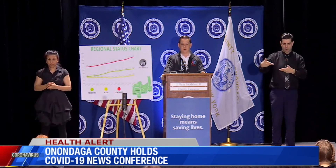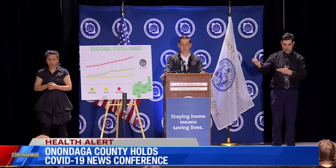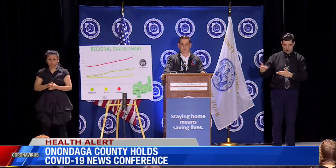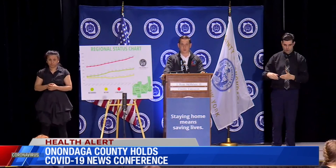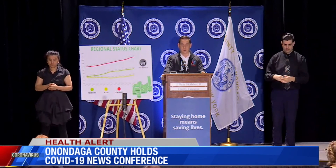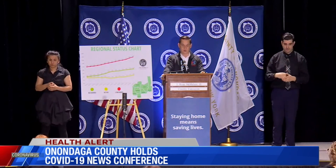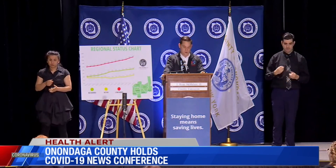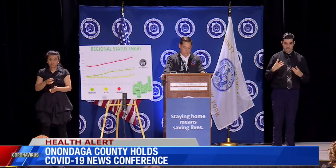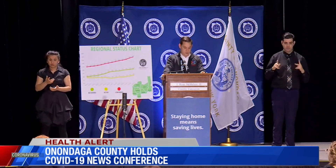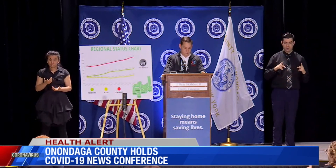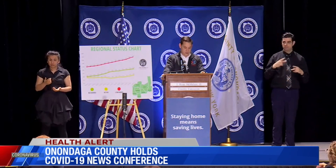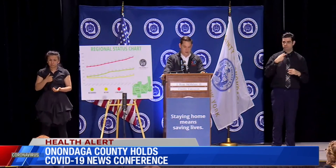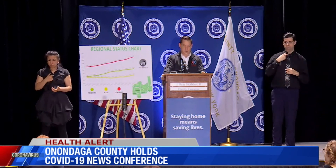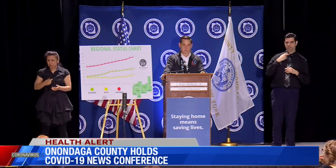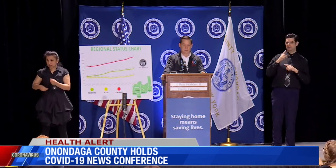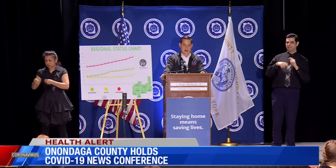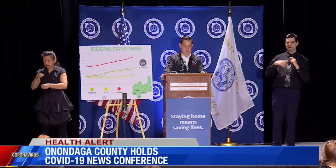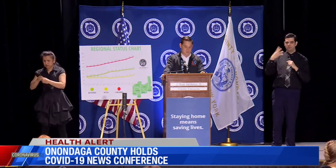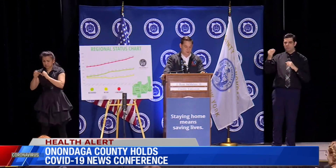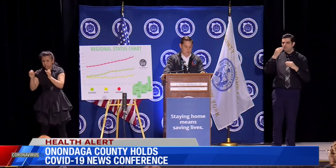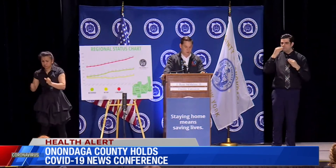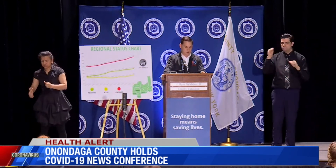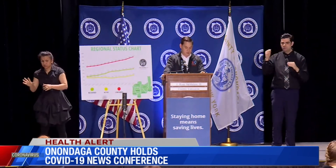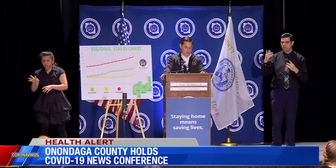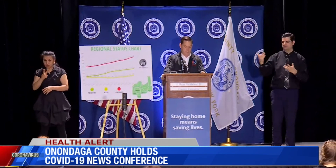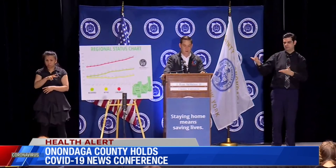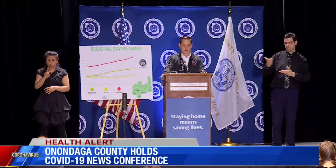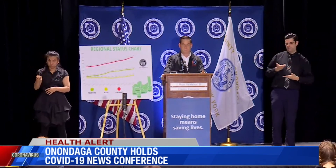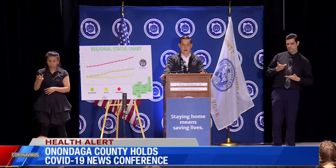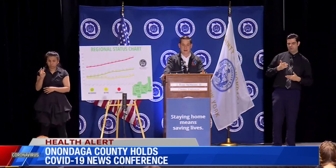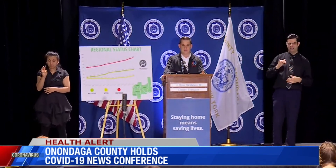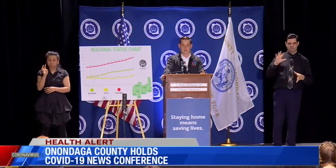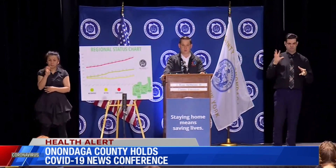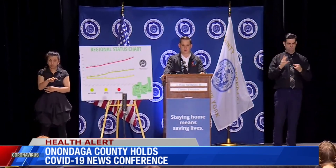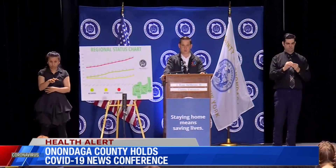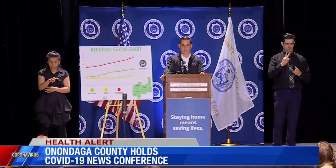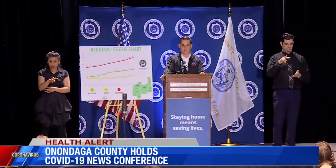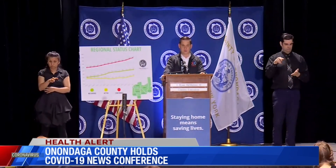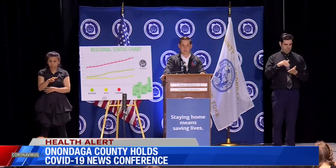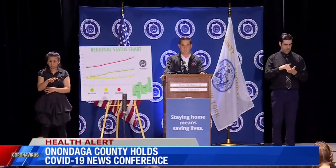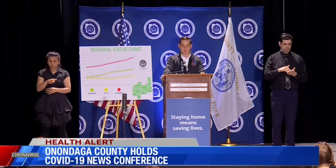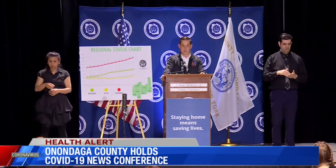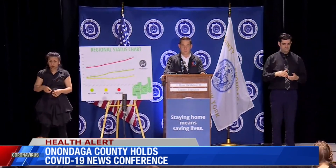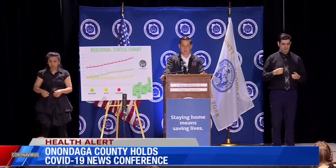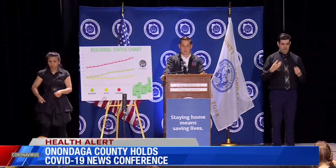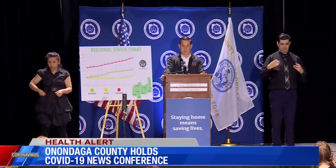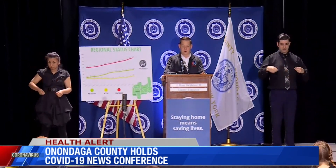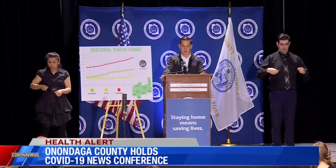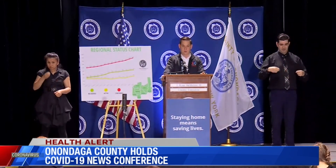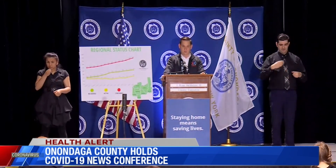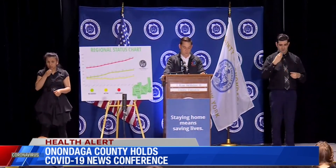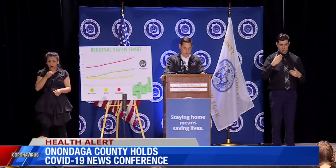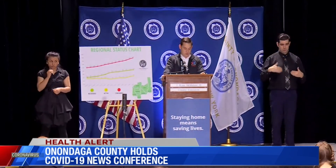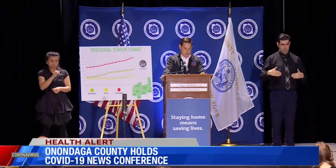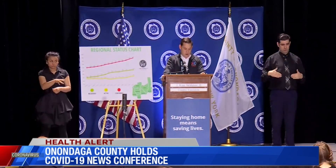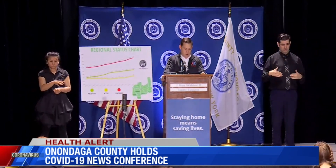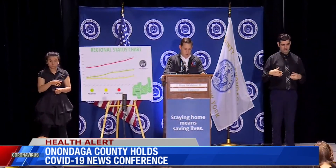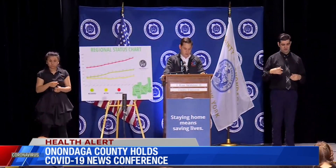get to the grocery store. That's a massive number. Think about how many bags of groceries you bring